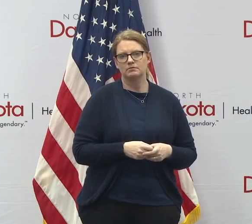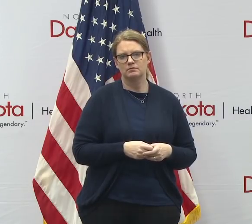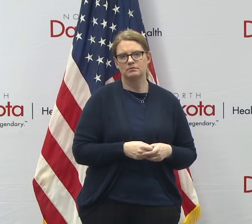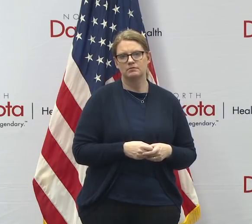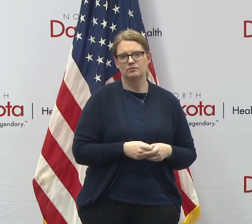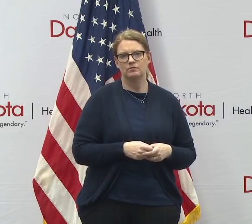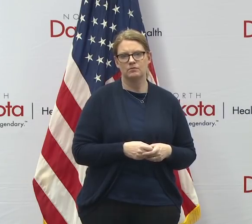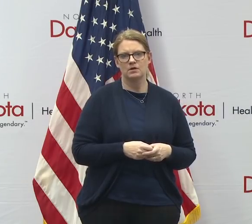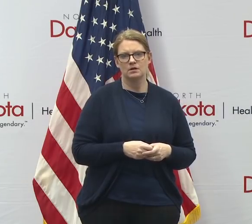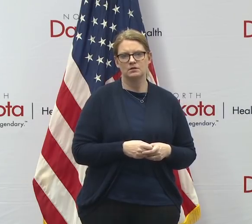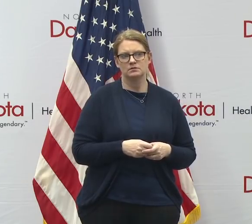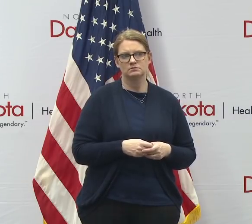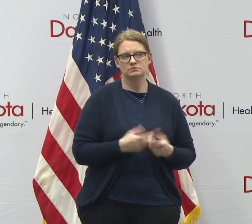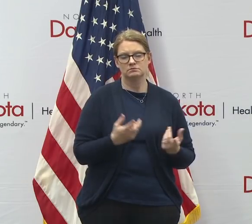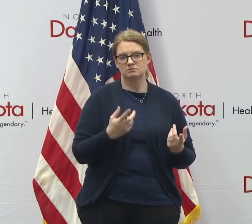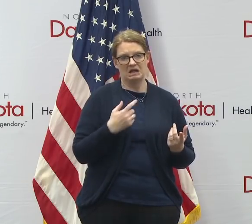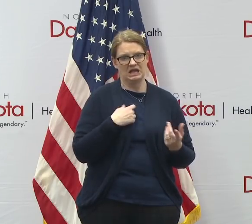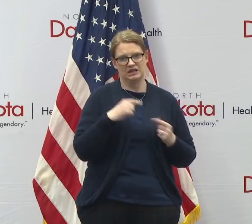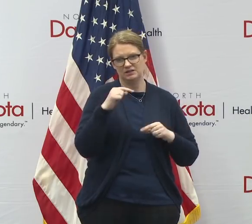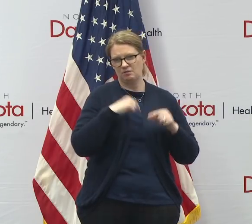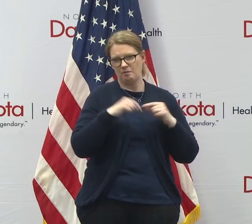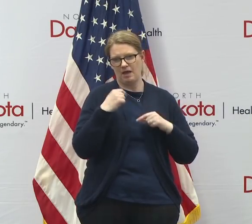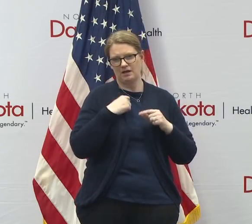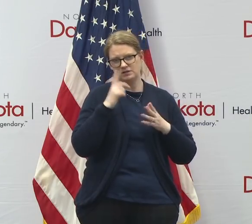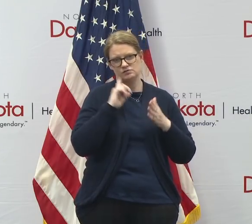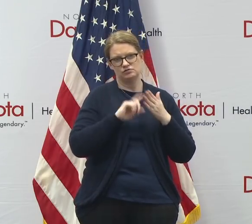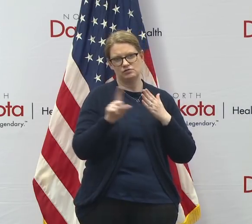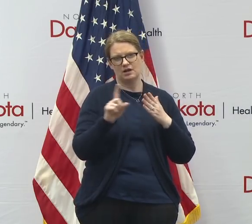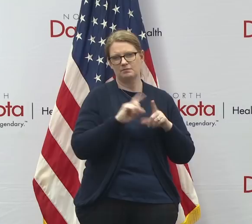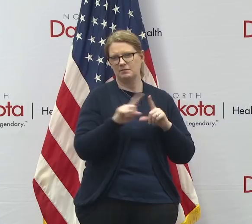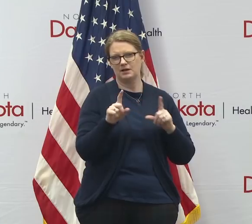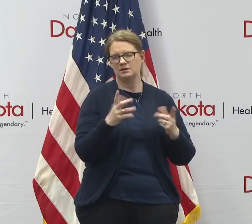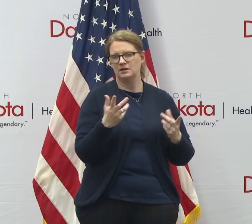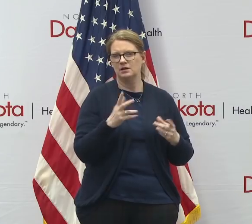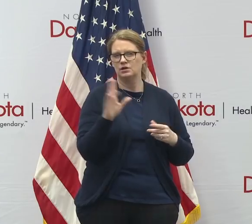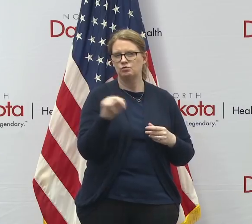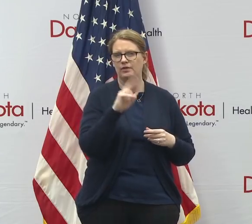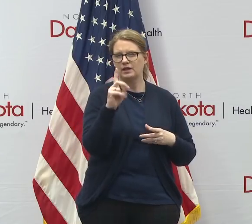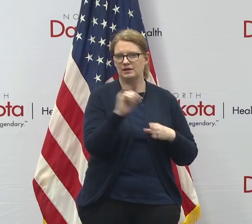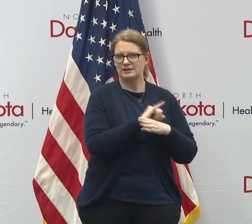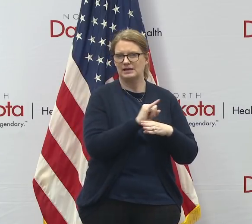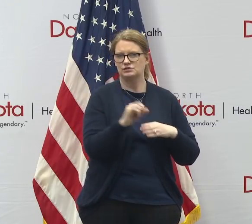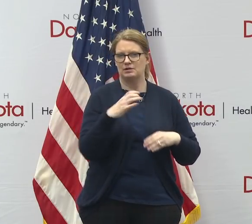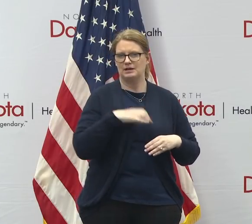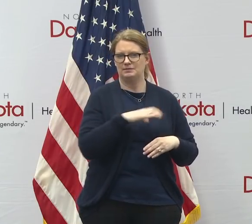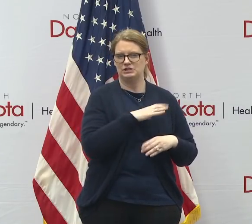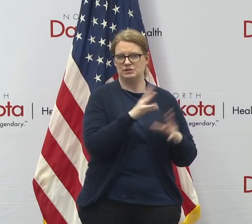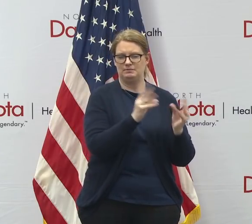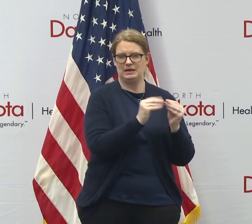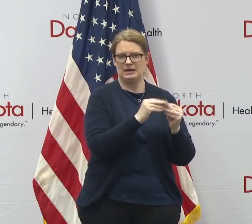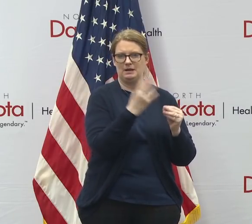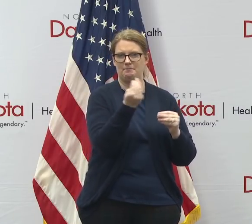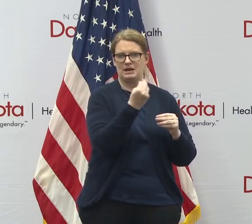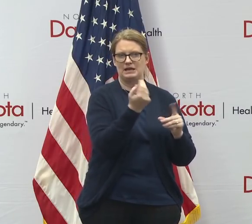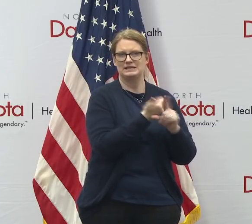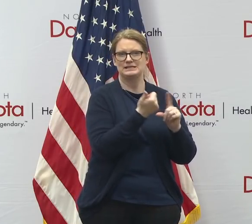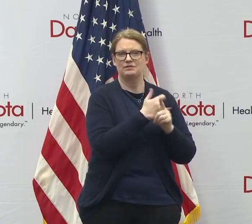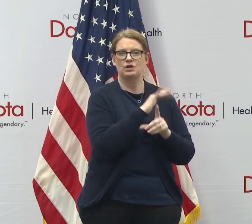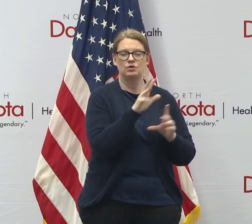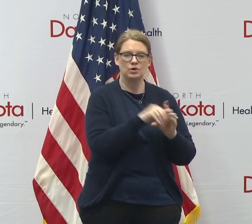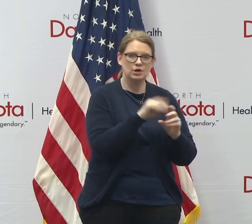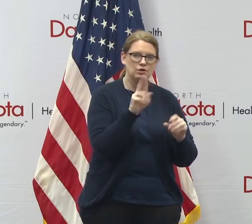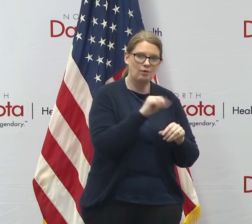back, and we can follow up afterwards, but the action that we took at the North Dakota Industrial Commission meeting on Monday, which included North